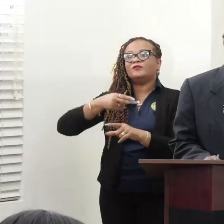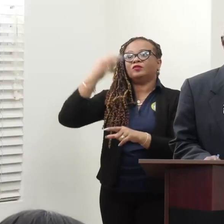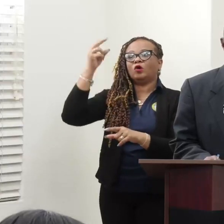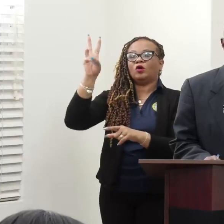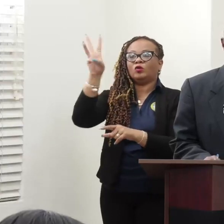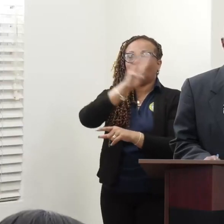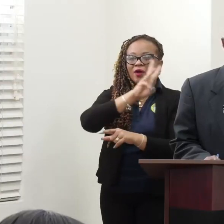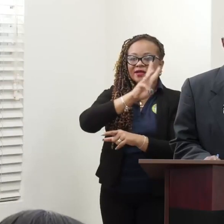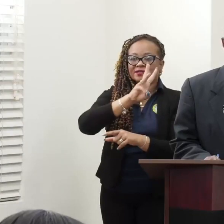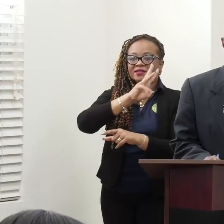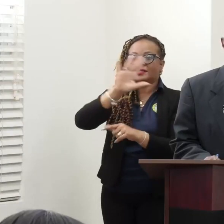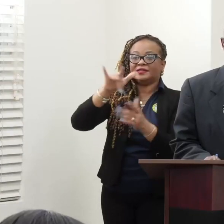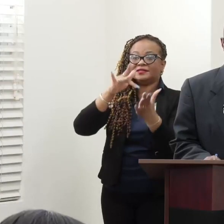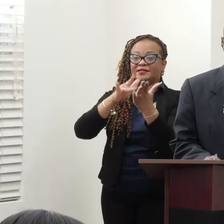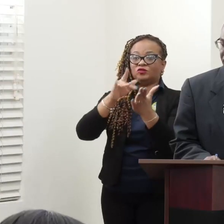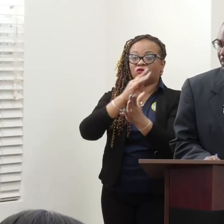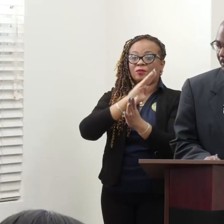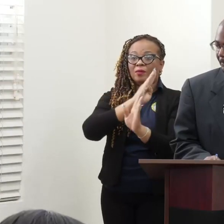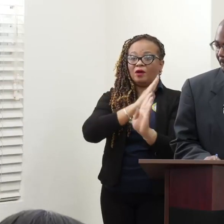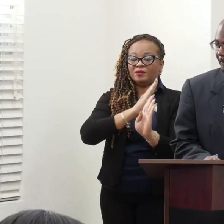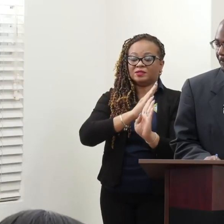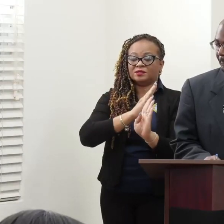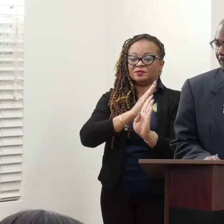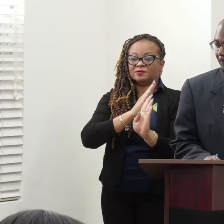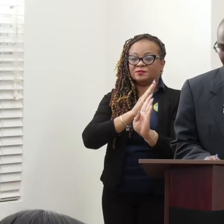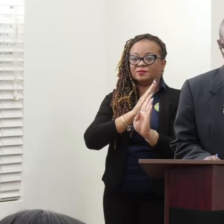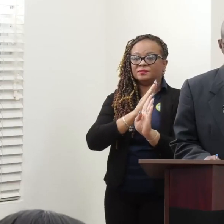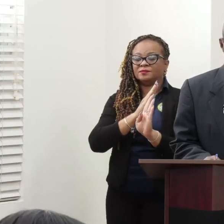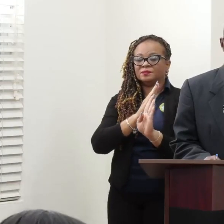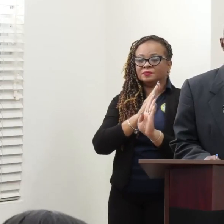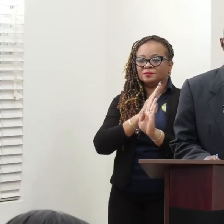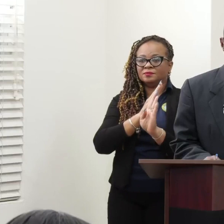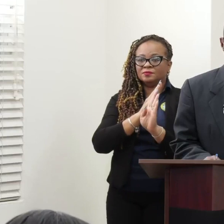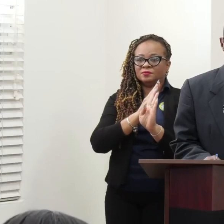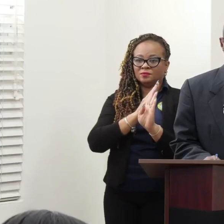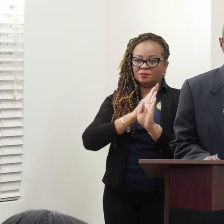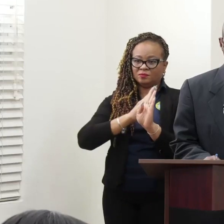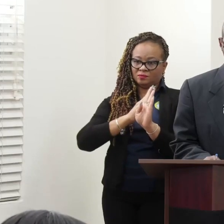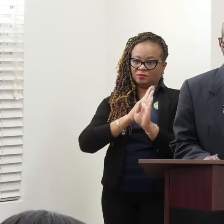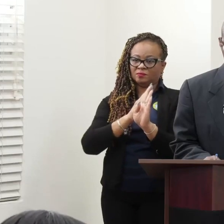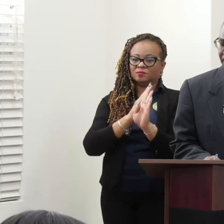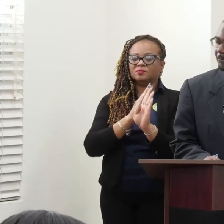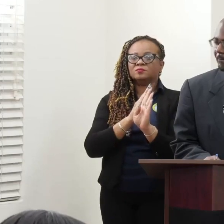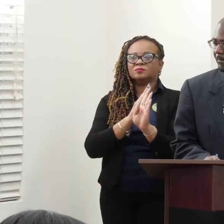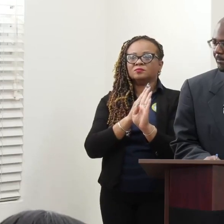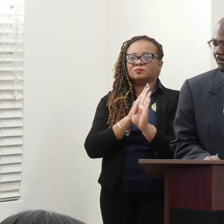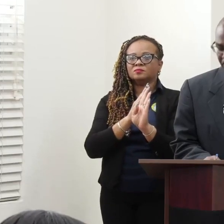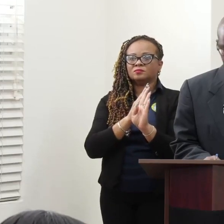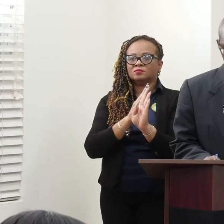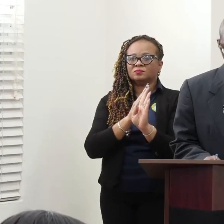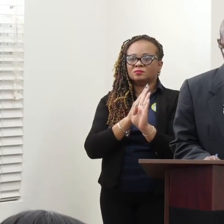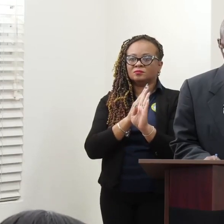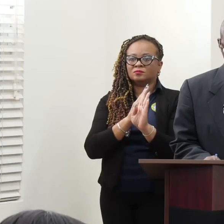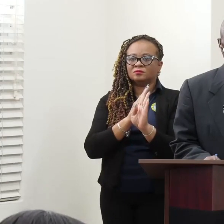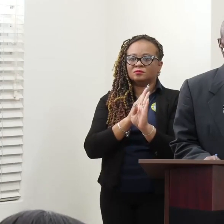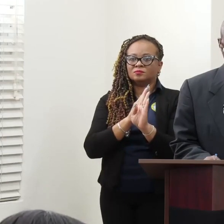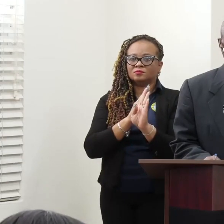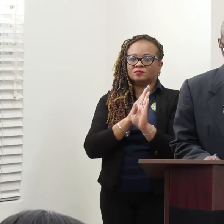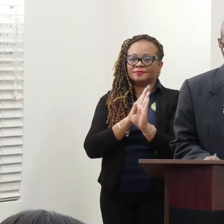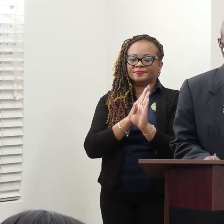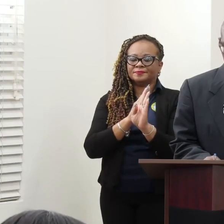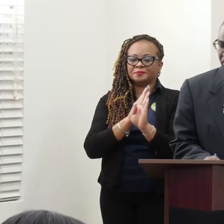and portions of the central Bahamas. Si vous êtes tout près de la mer, vous avez besoin pour sortir, évacuer.